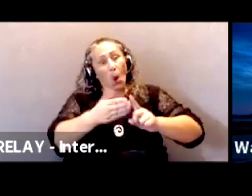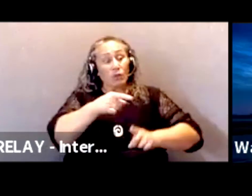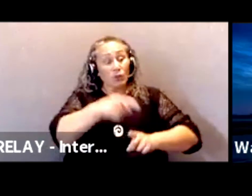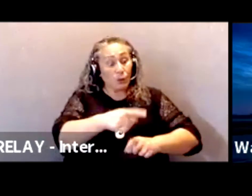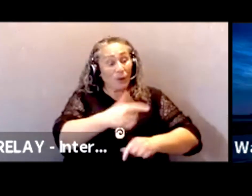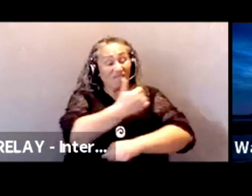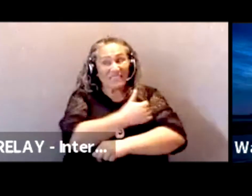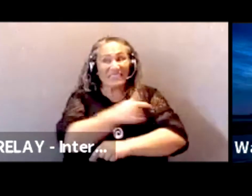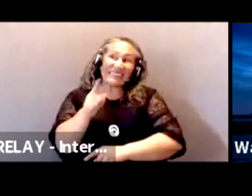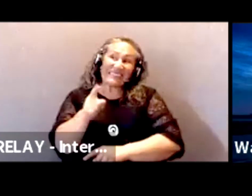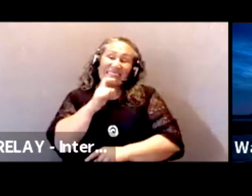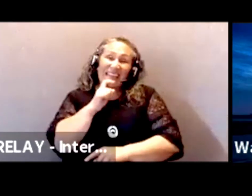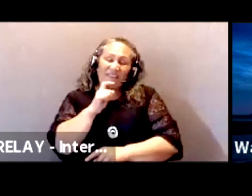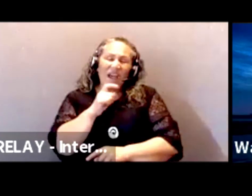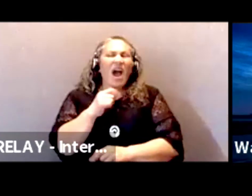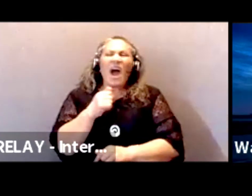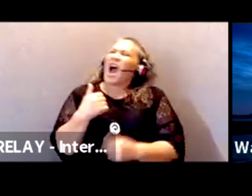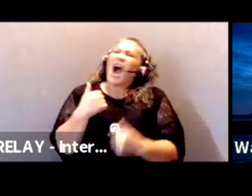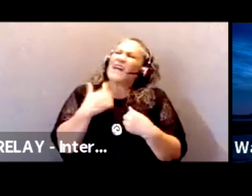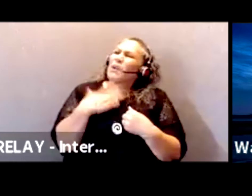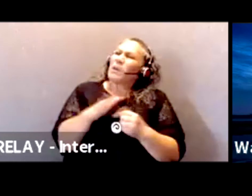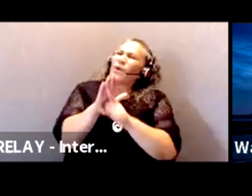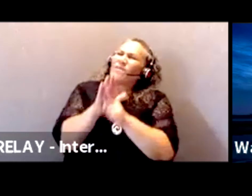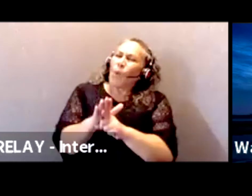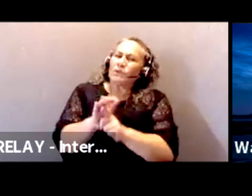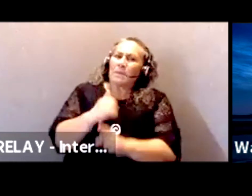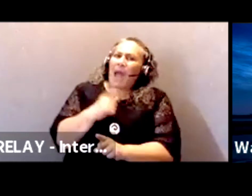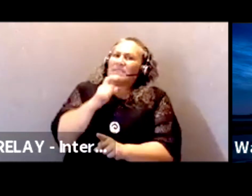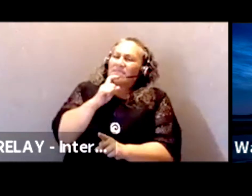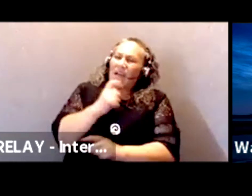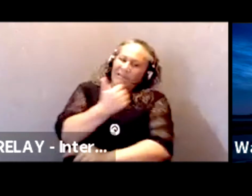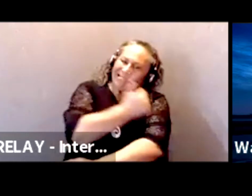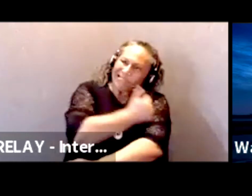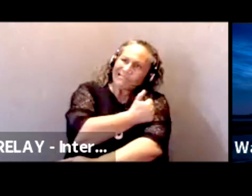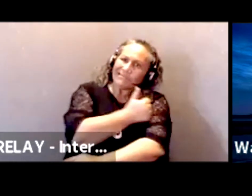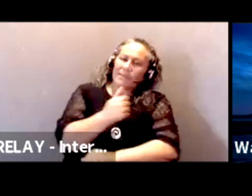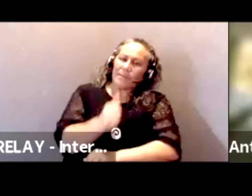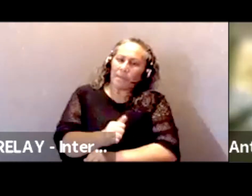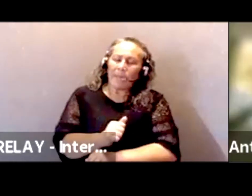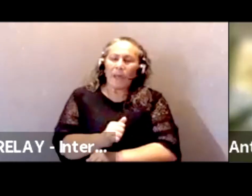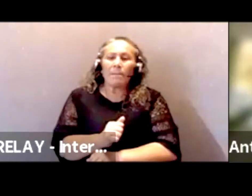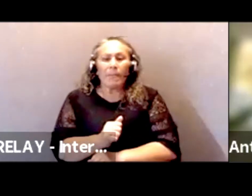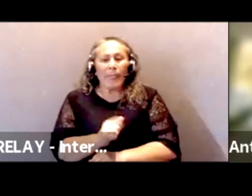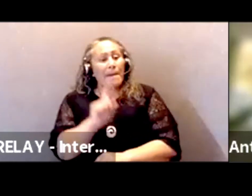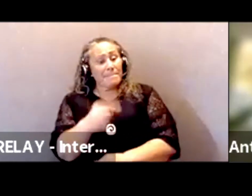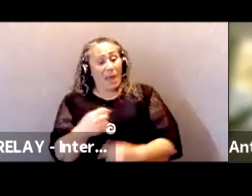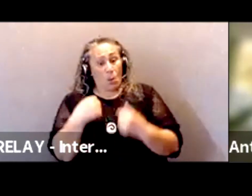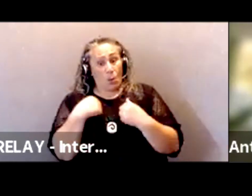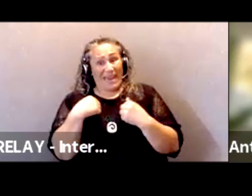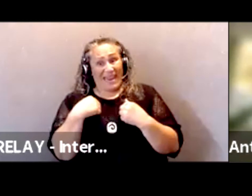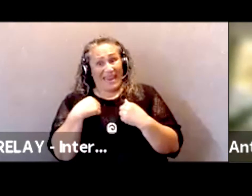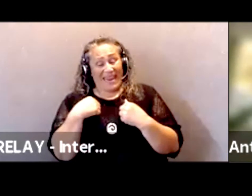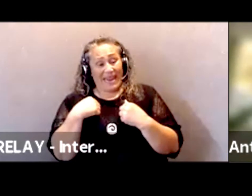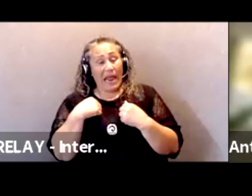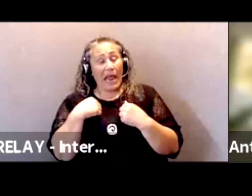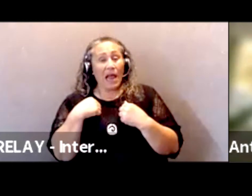Yeah, I'm not in a position to force people what to do. So, but we as a provisioning